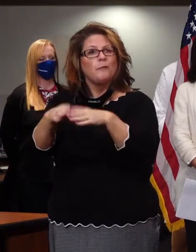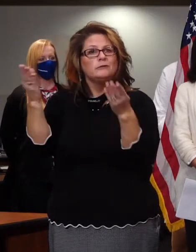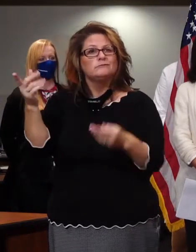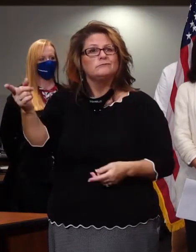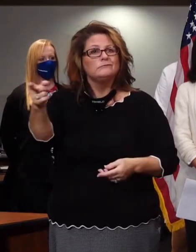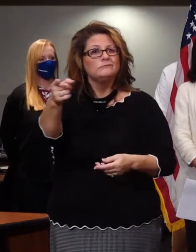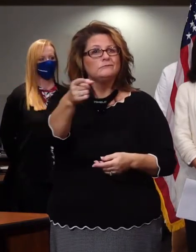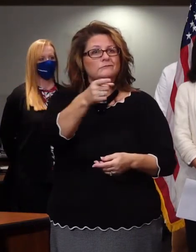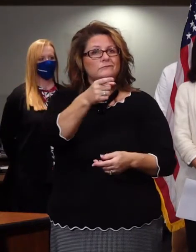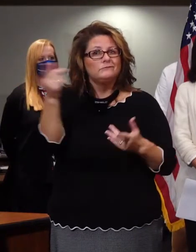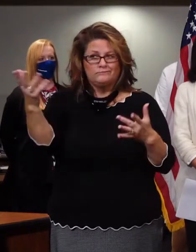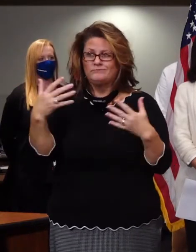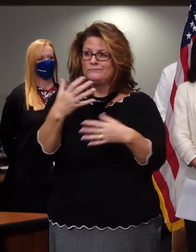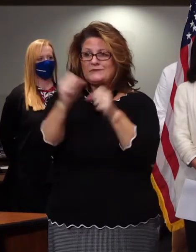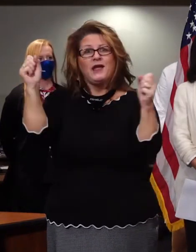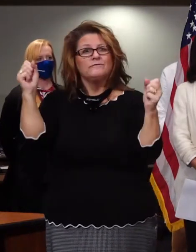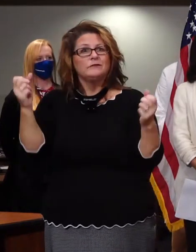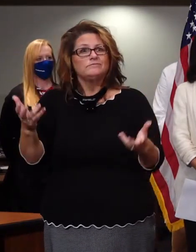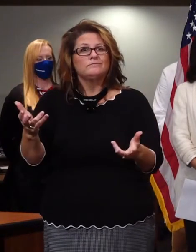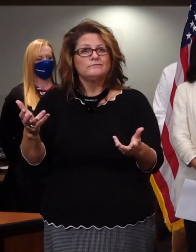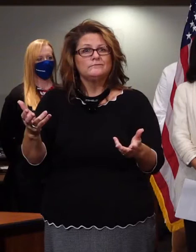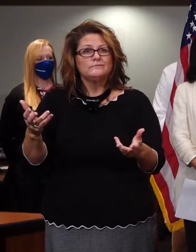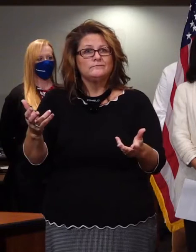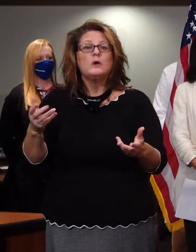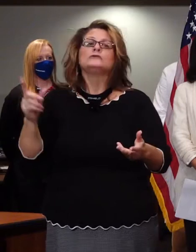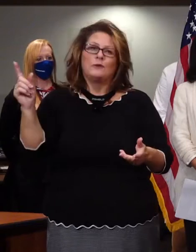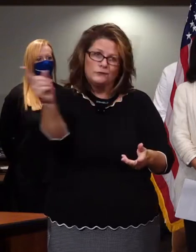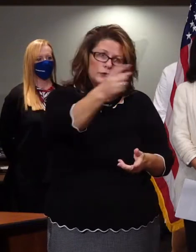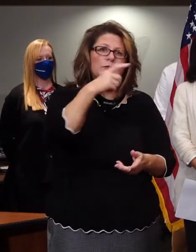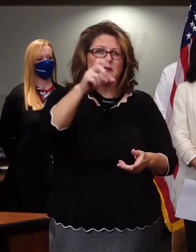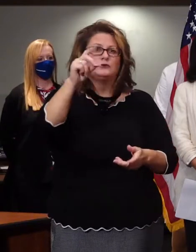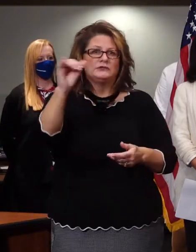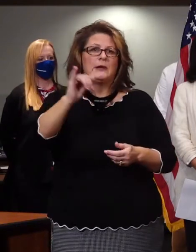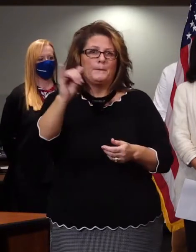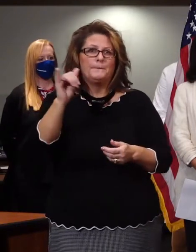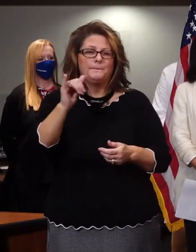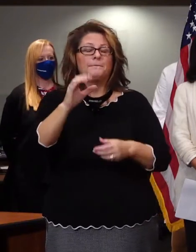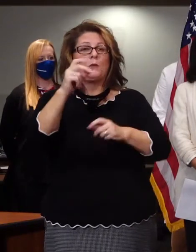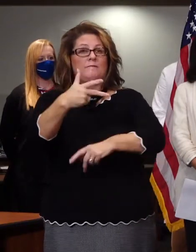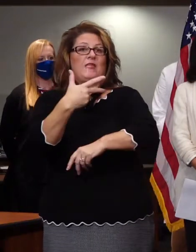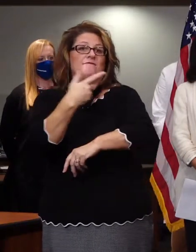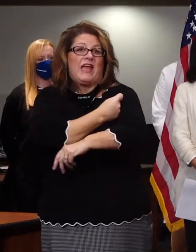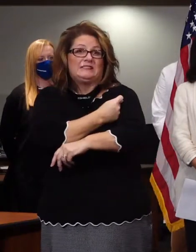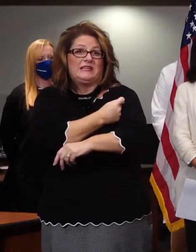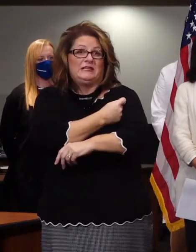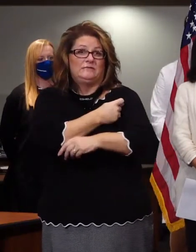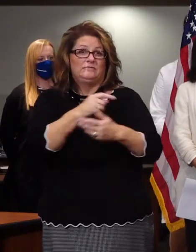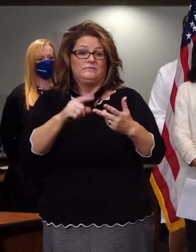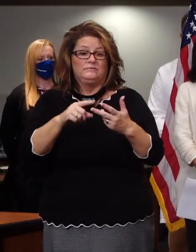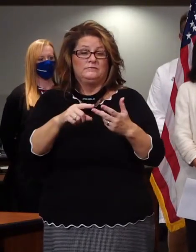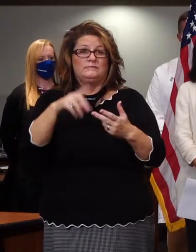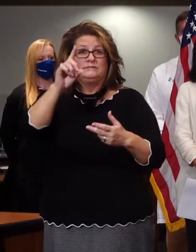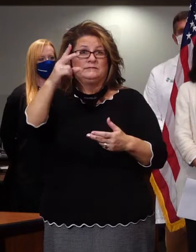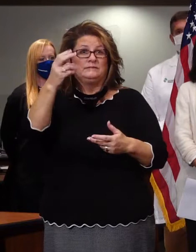securely. Again, we need to redouble our efforts. Vaccine. This month, the Department of Health and Environmental